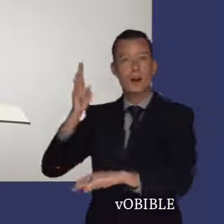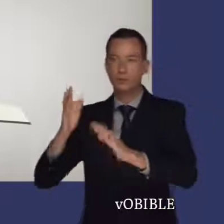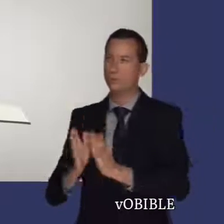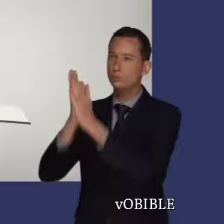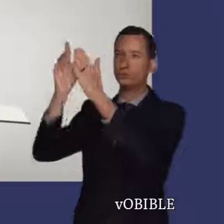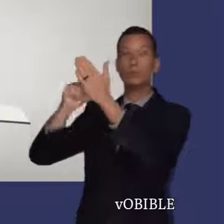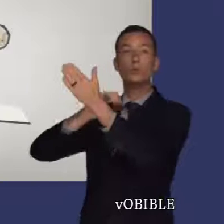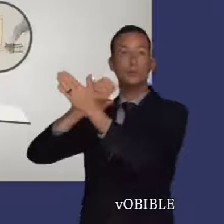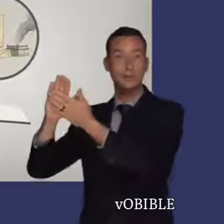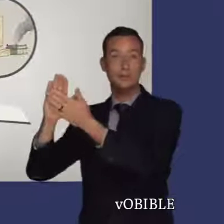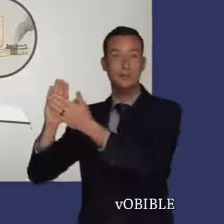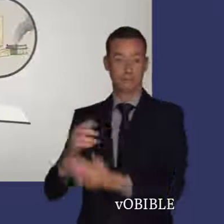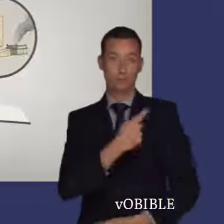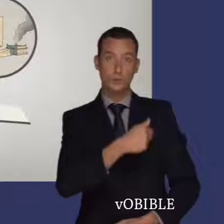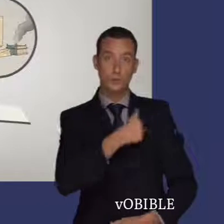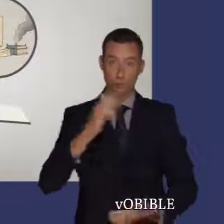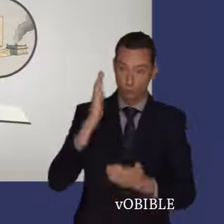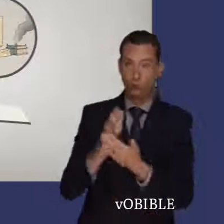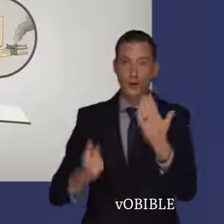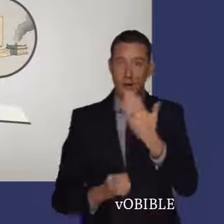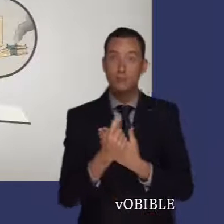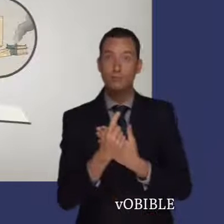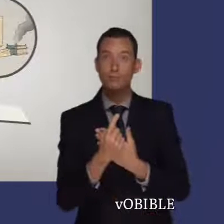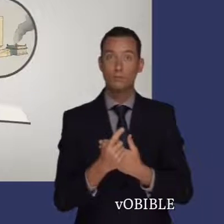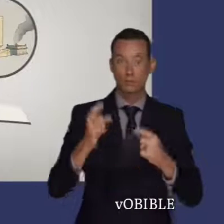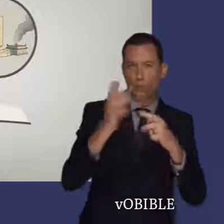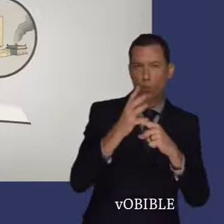Babylon and to restore true worship in Jerusalem.